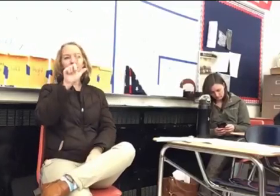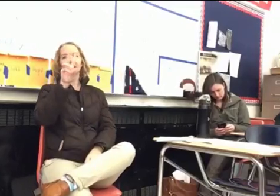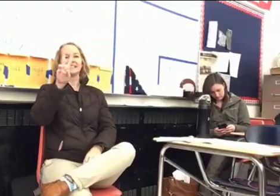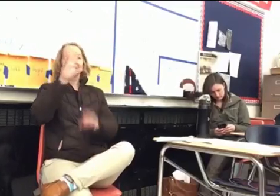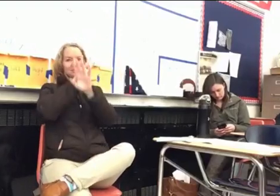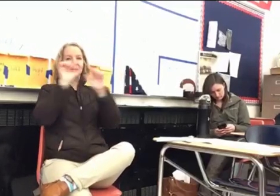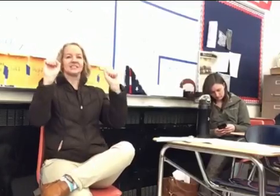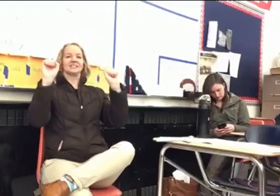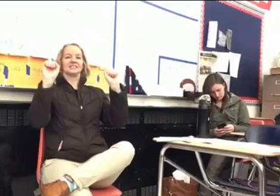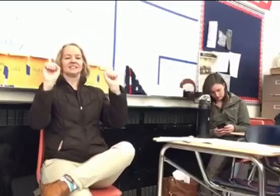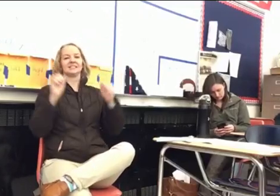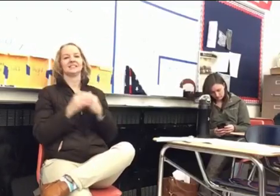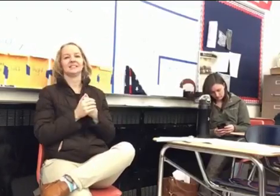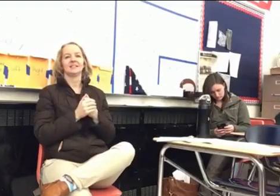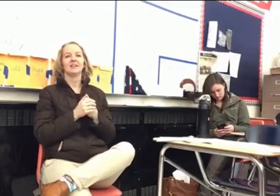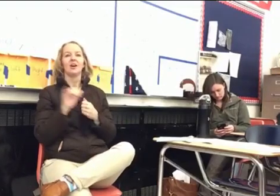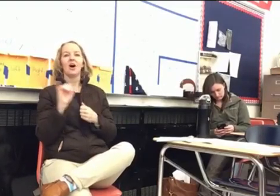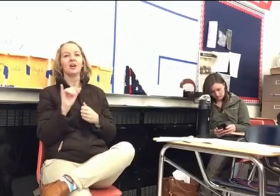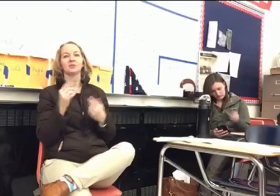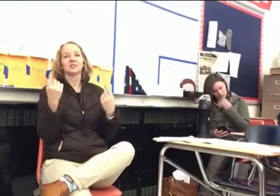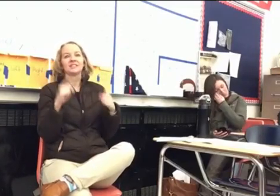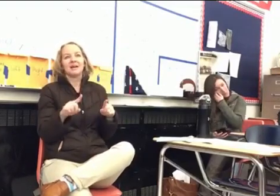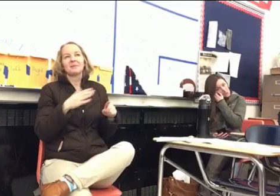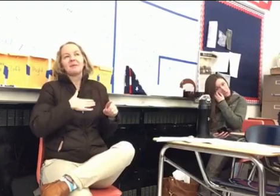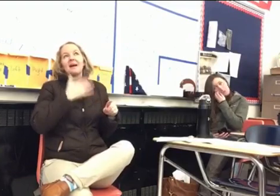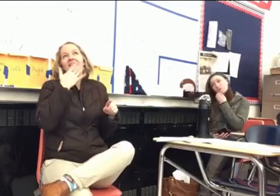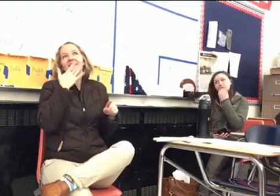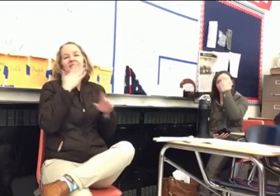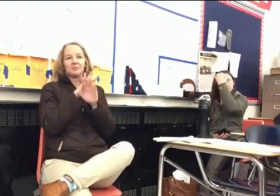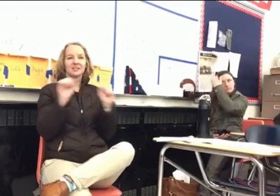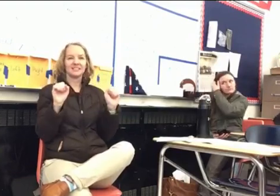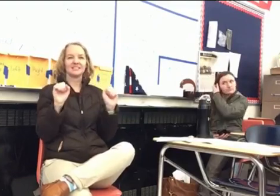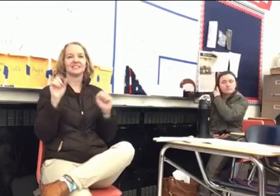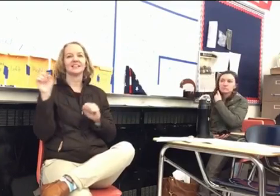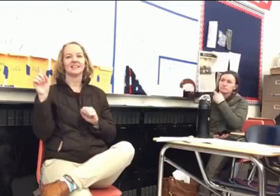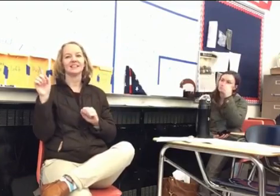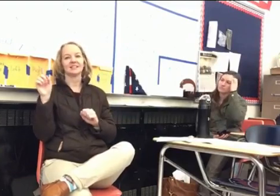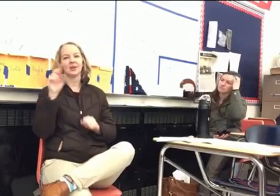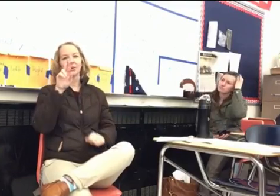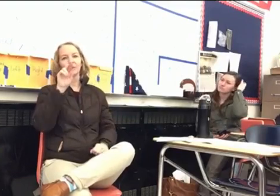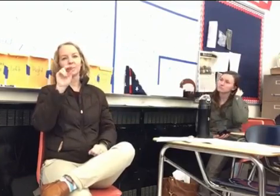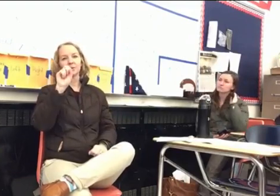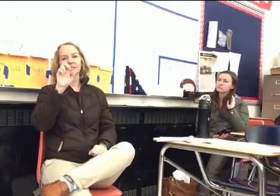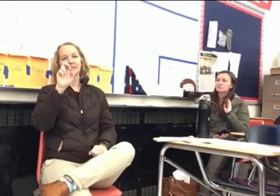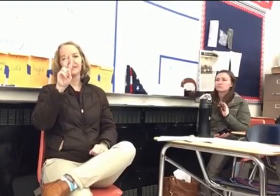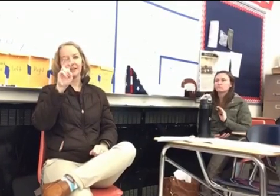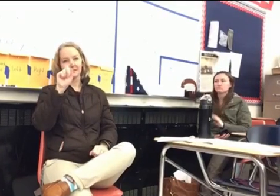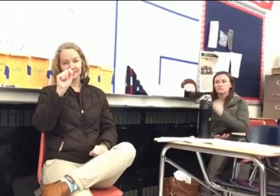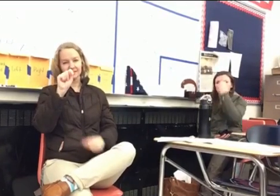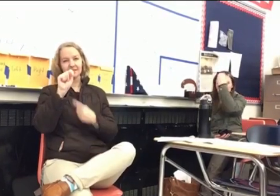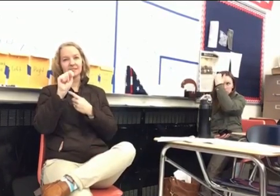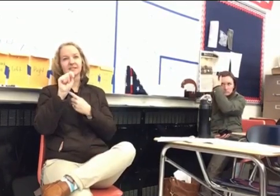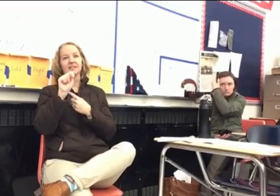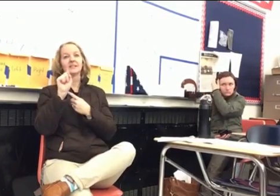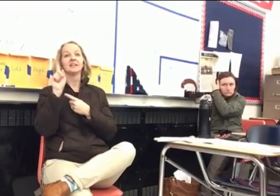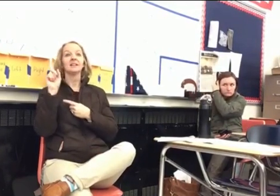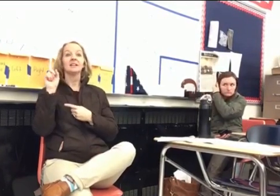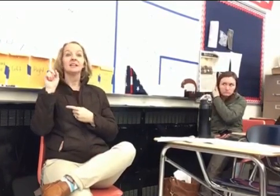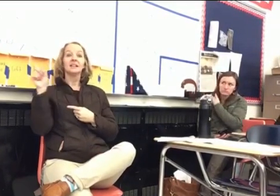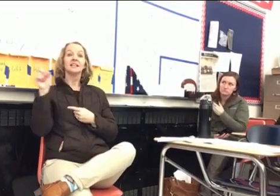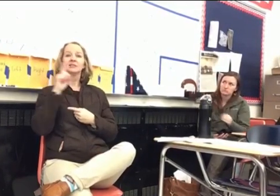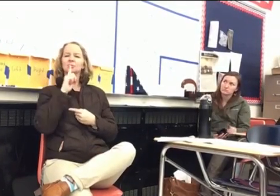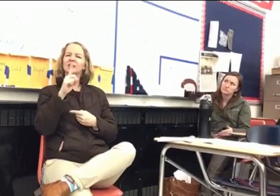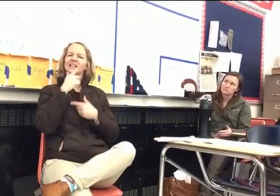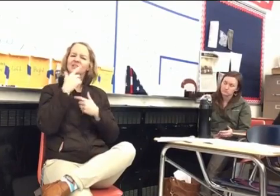So our 26th president, who also just happens to be my favorite president, is going to be Theodore Roosevelt. Okay? Now, Theodore Roosevelt's